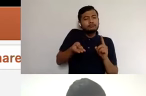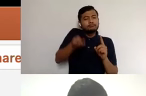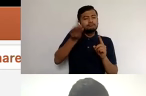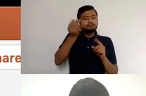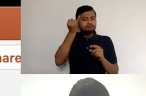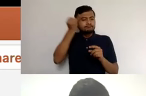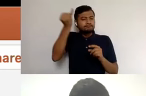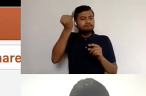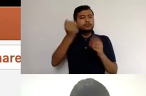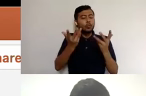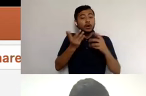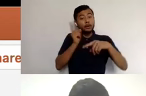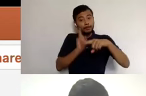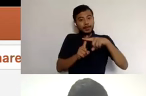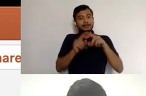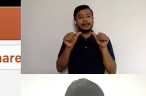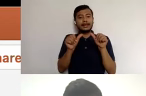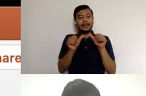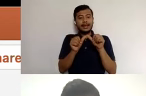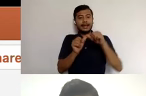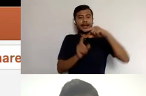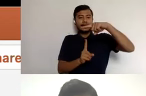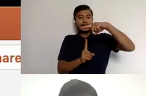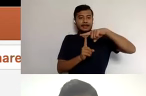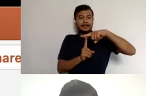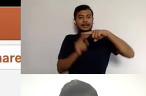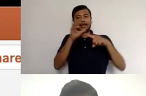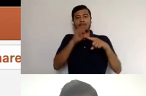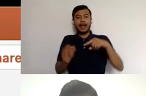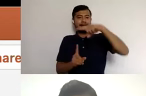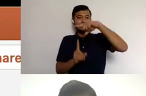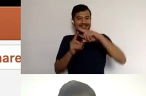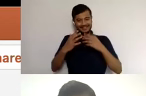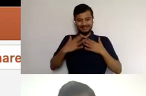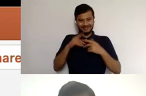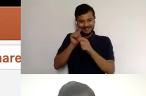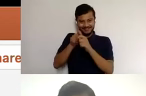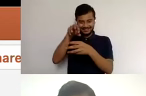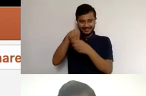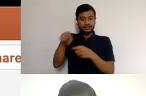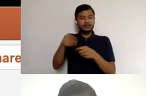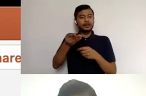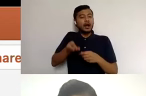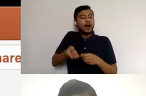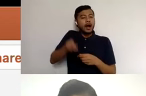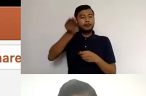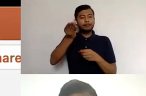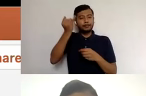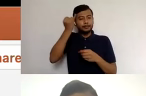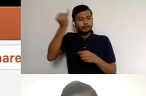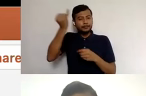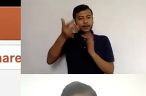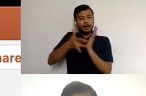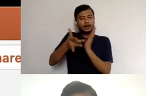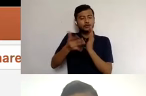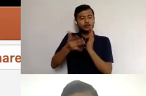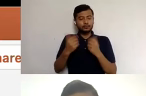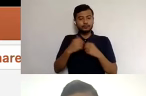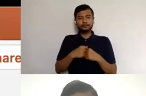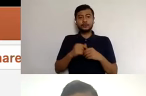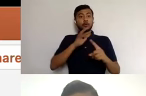So, first is, obviously, there's a lot of buzz around Wi-Fi 6 and 6E.